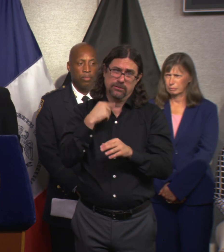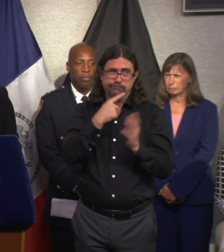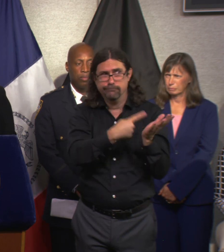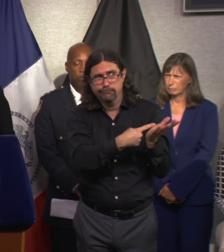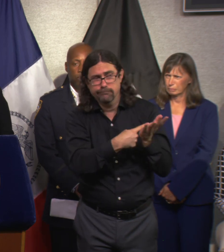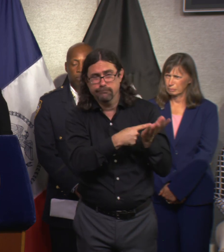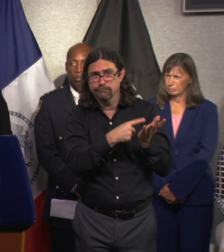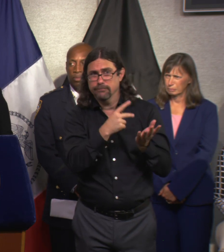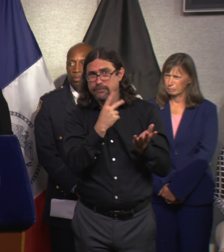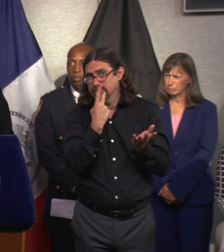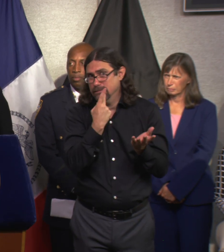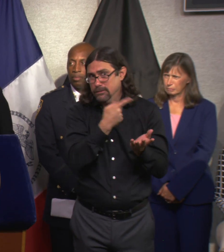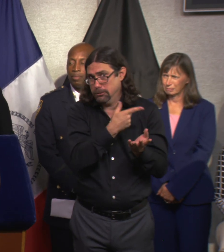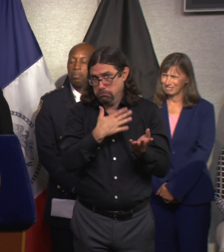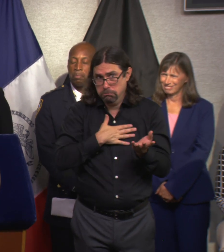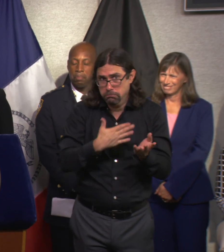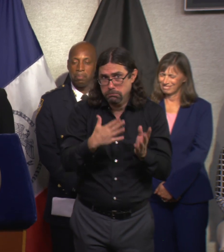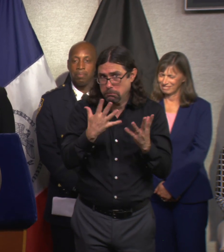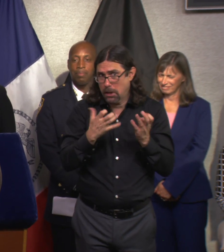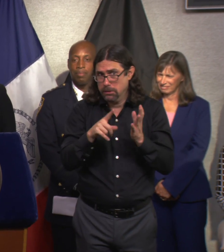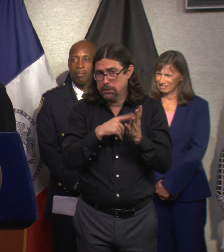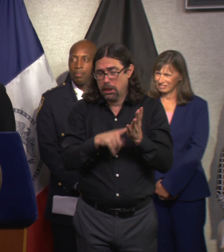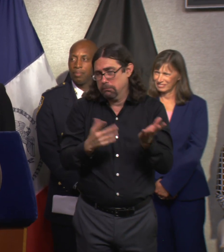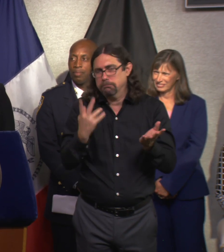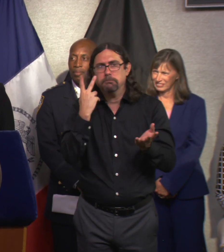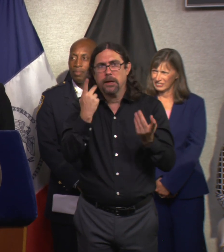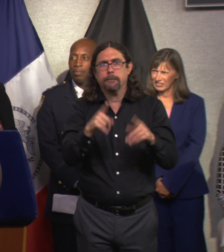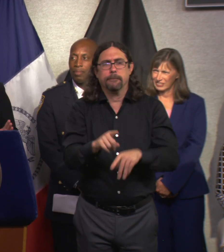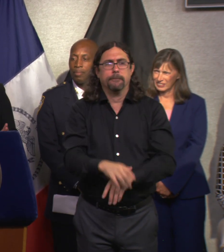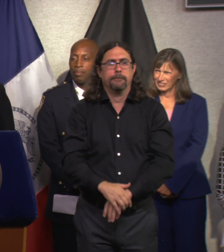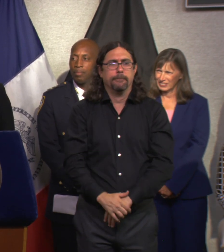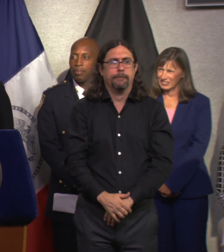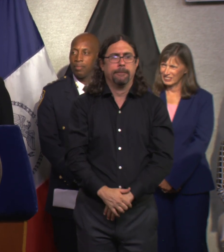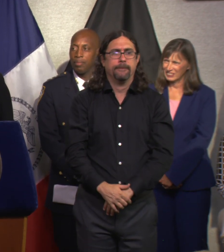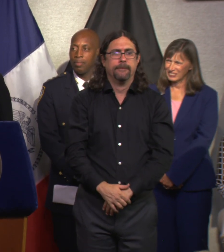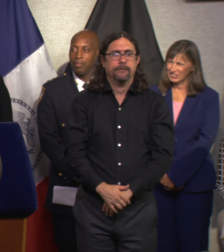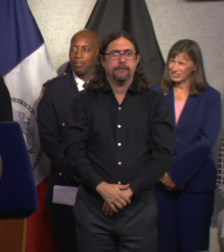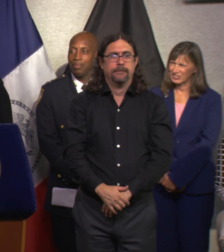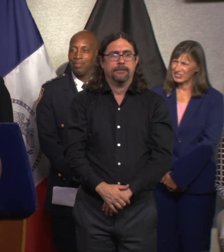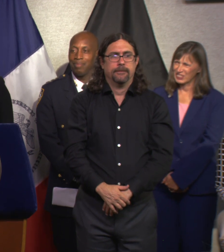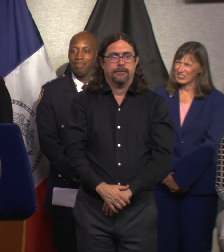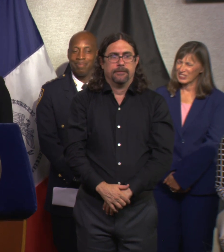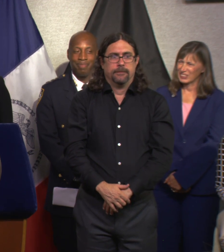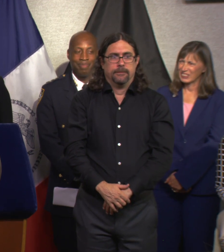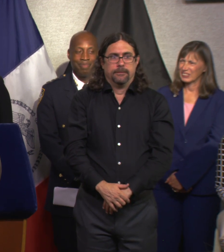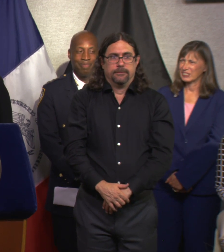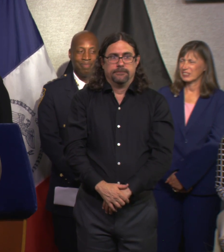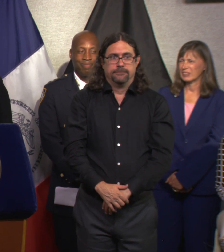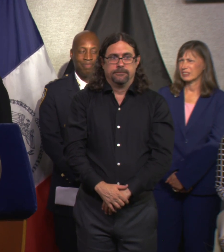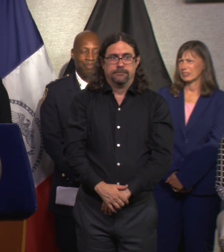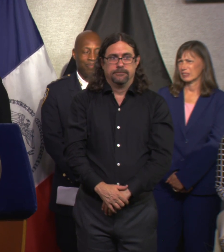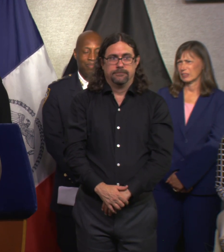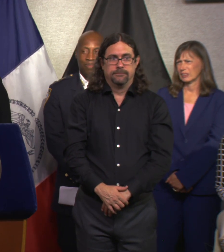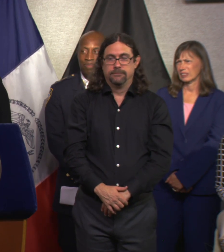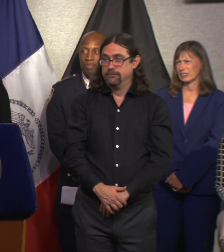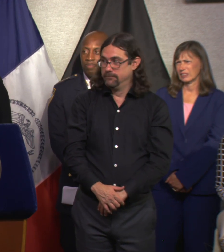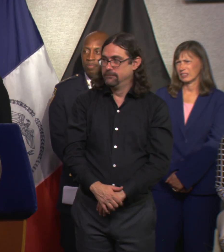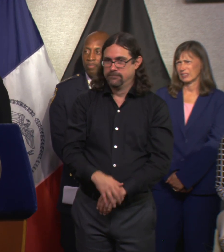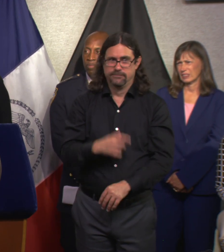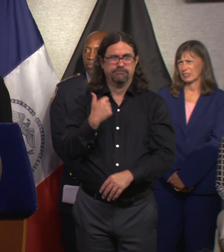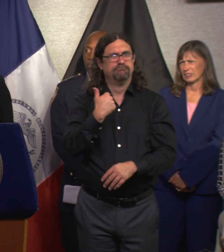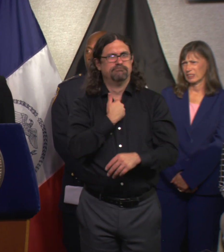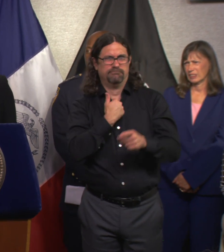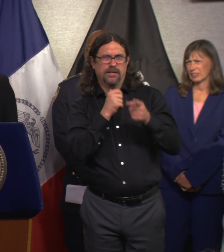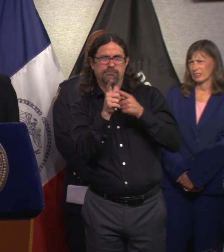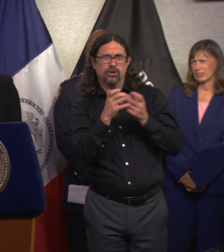Yeah, as a triathlete myself, and wanting to do that triathlon, I'm glad I didn't sign up this year. We have been in communication with the